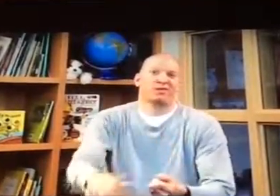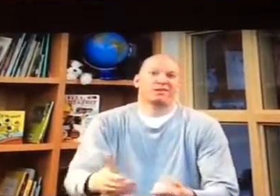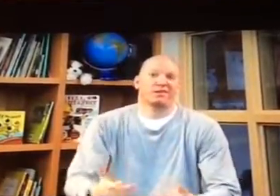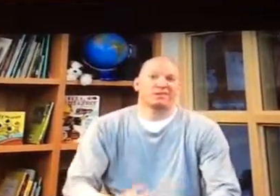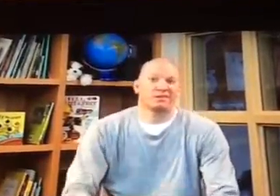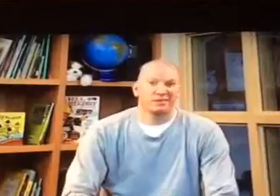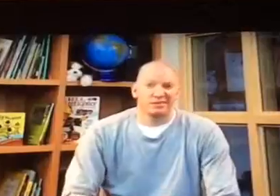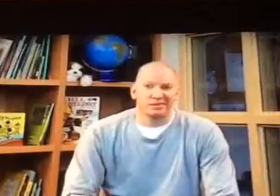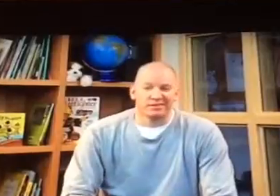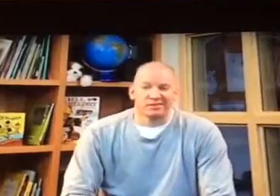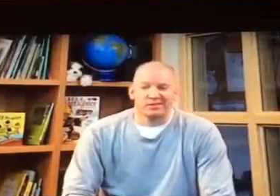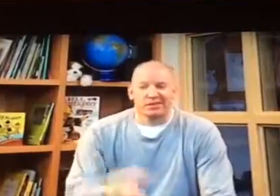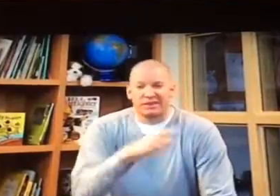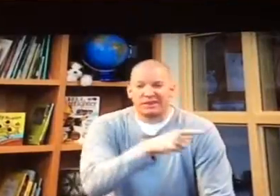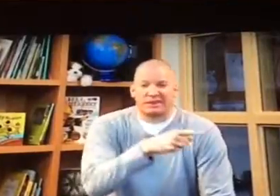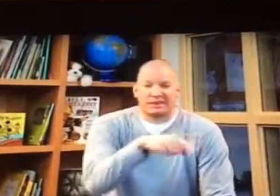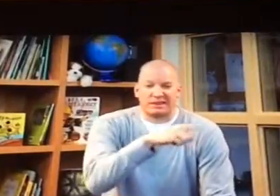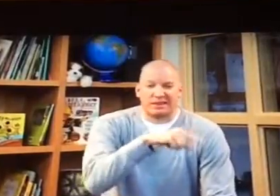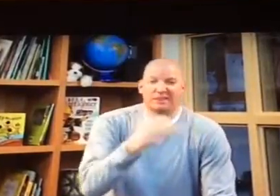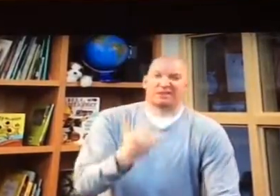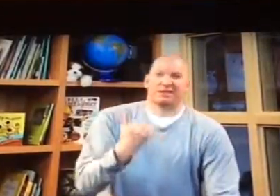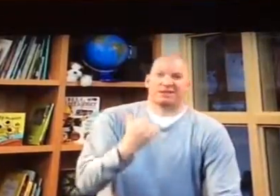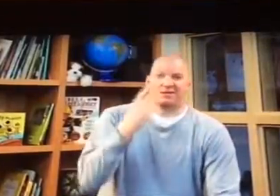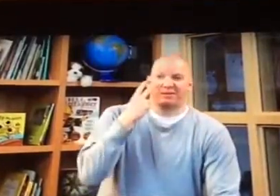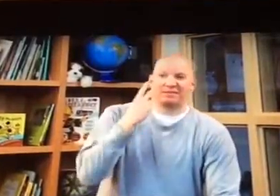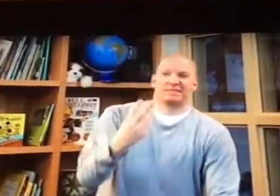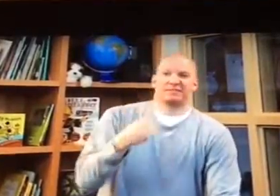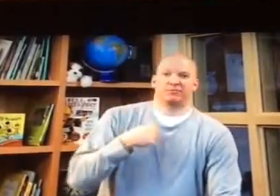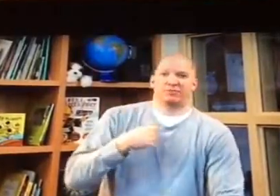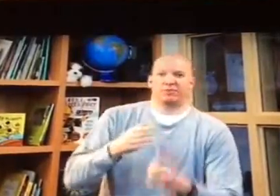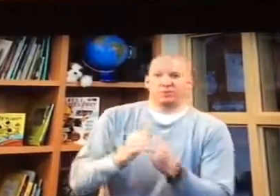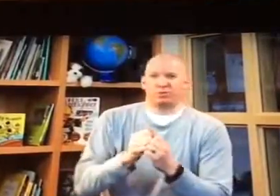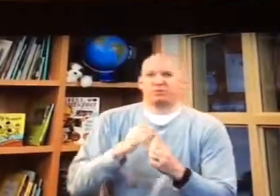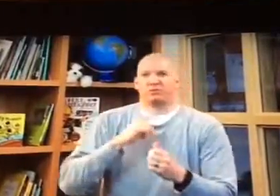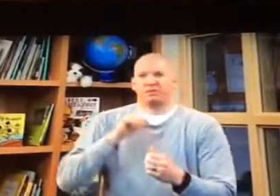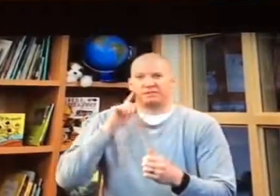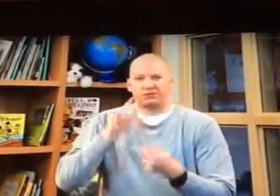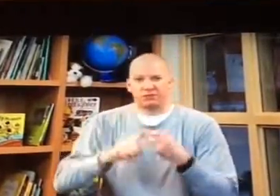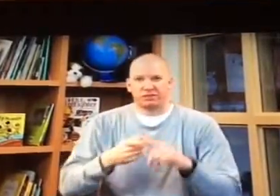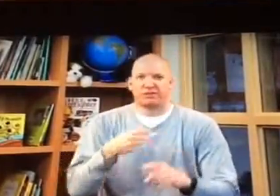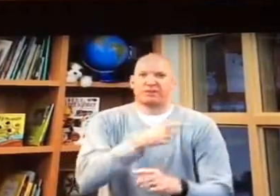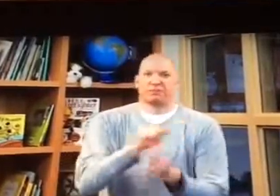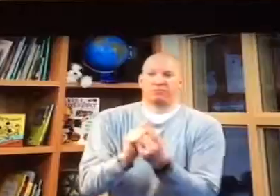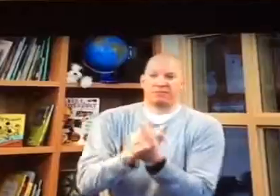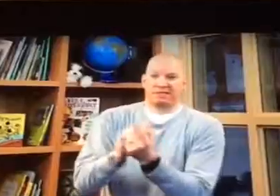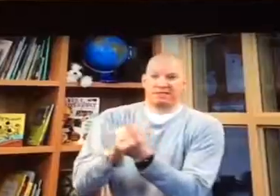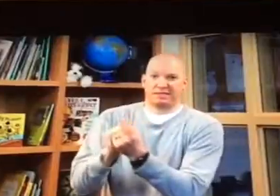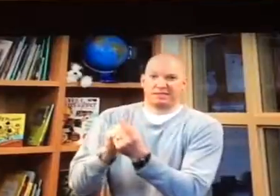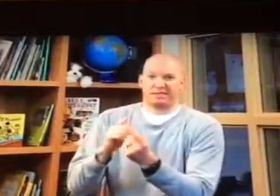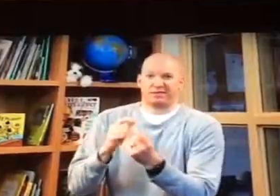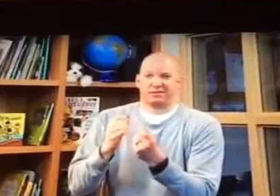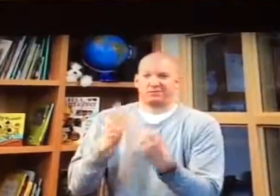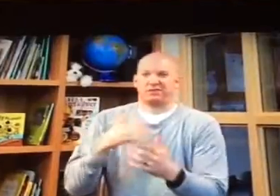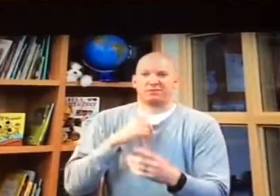My parents, they have always supported me when I was younger, and today they see me with all my deaf friends, meeting so